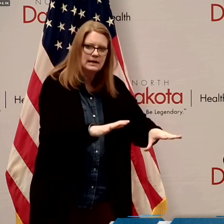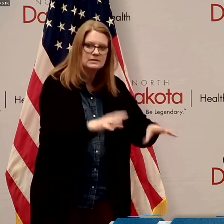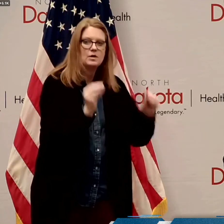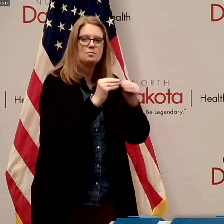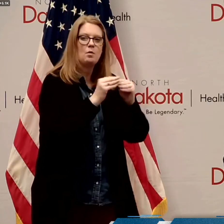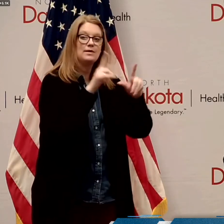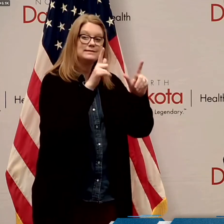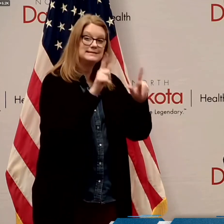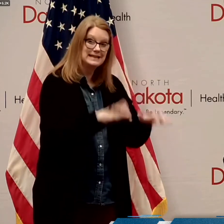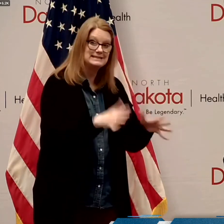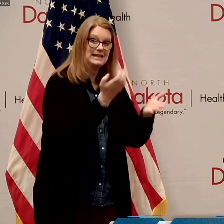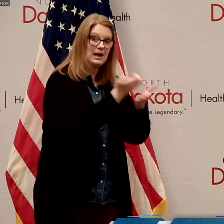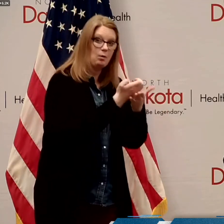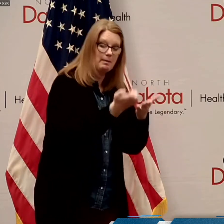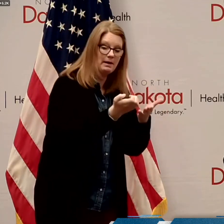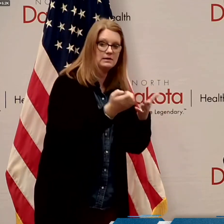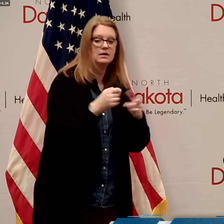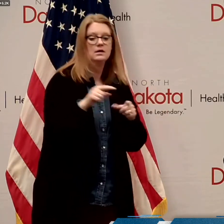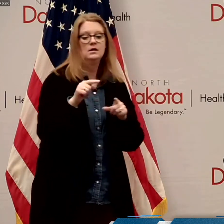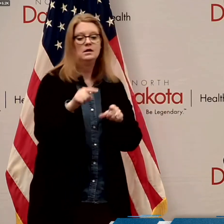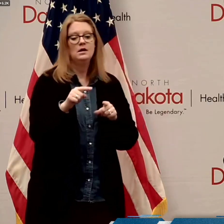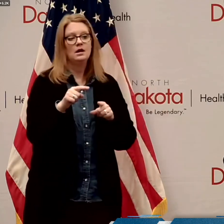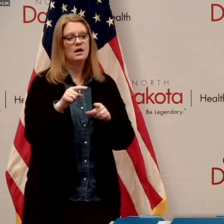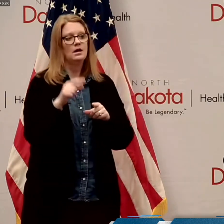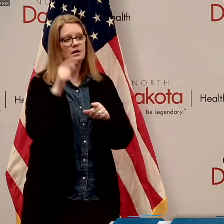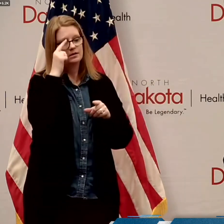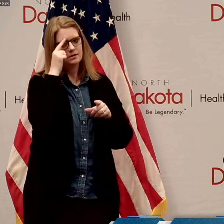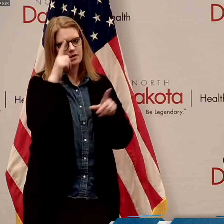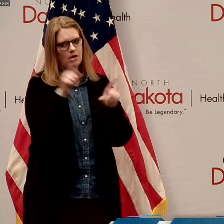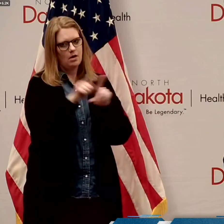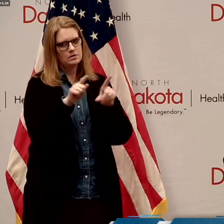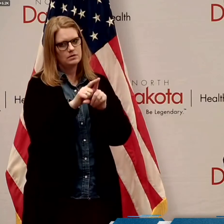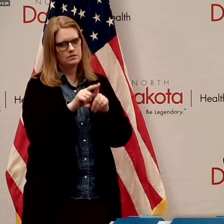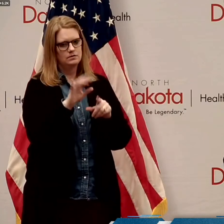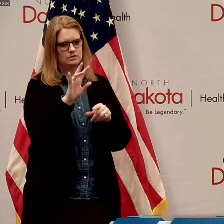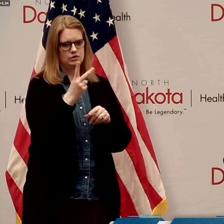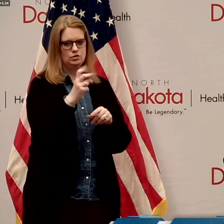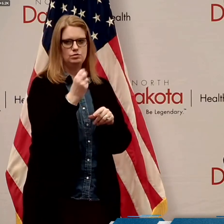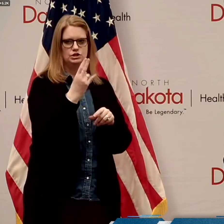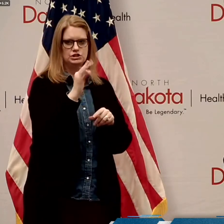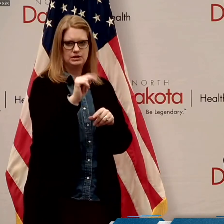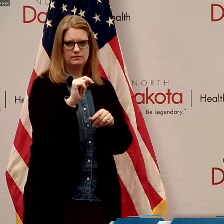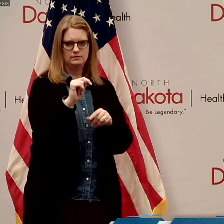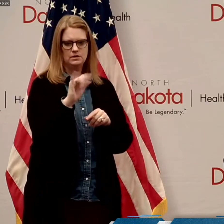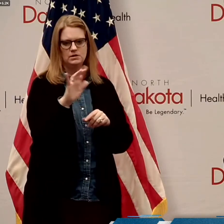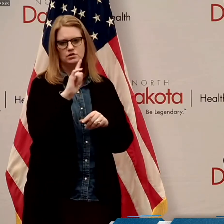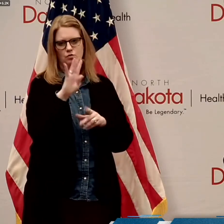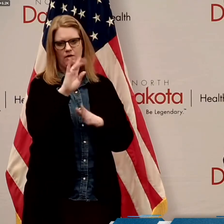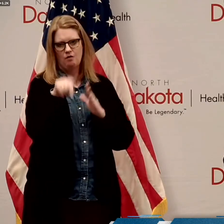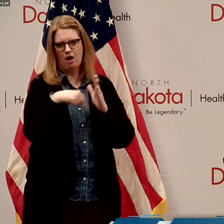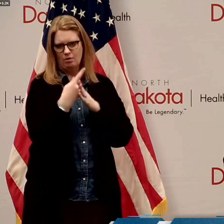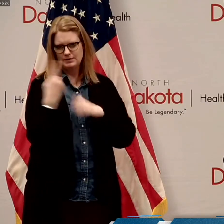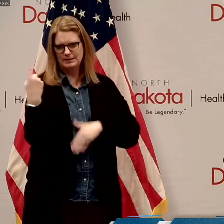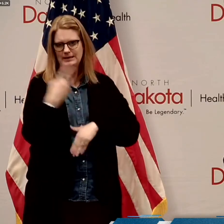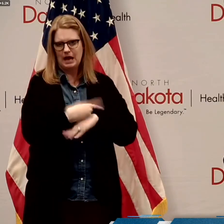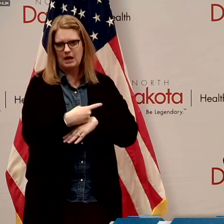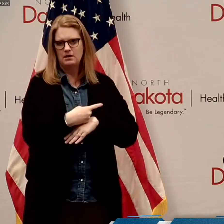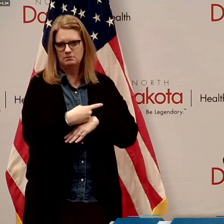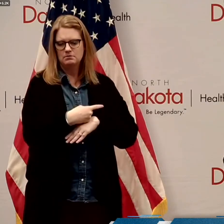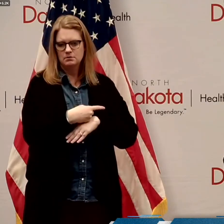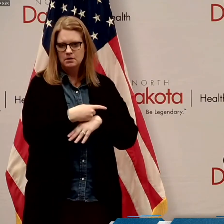equipment. And then in the lab, part of the way we get to those numbers is we go from 2 shifts to 24 hours a day. So building up